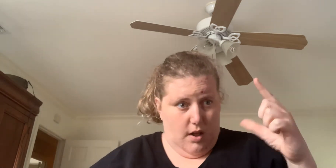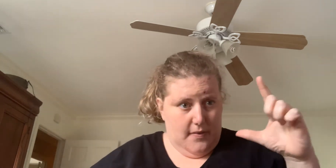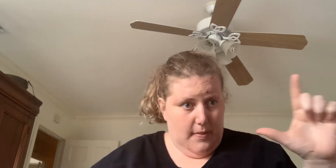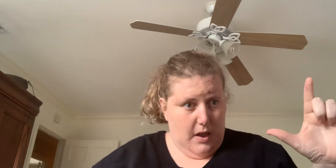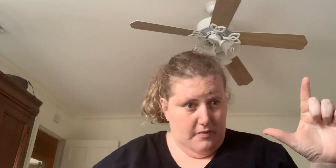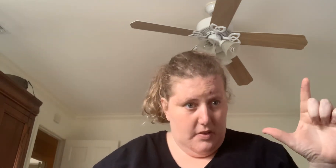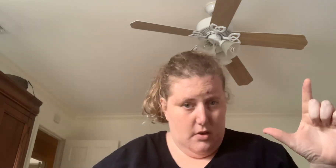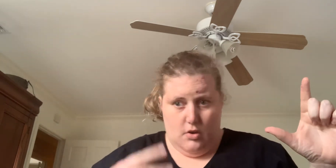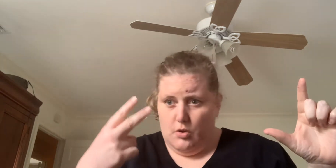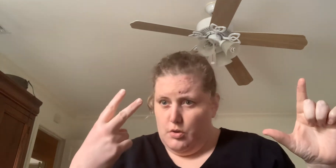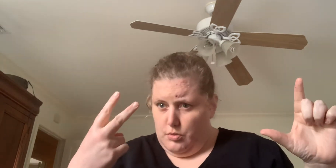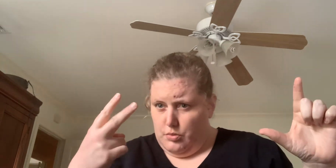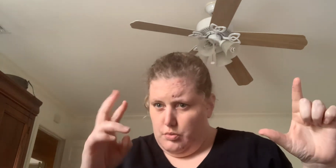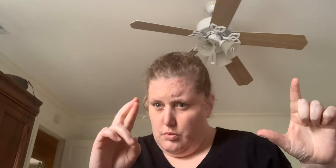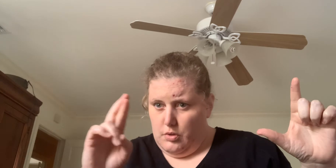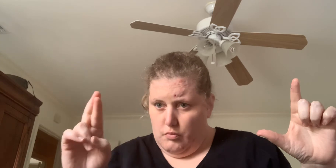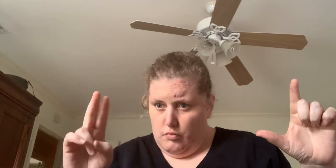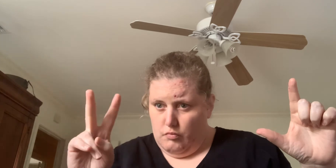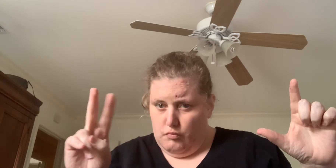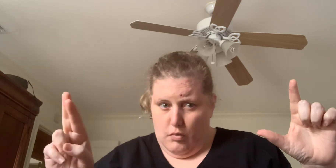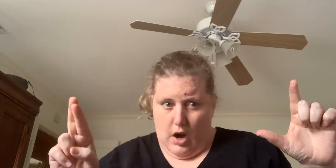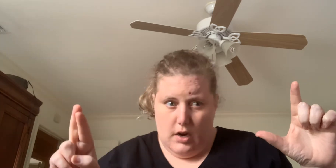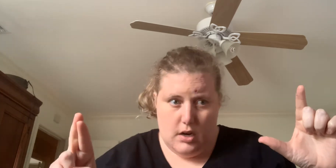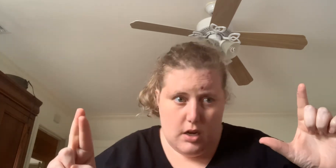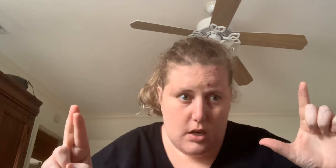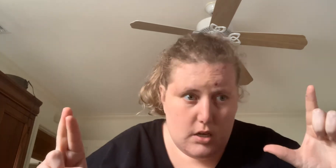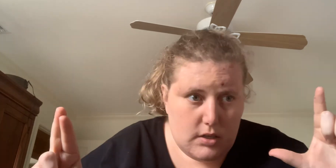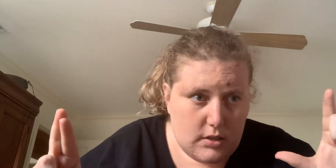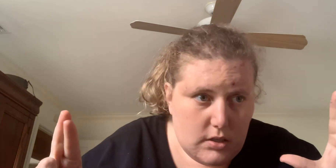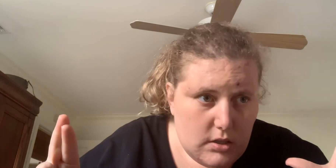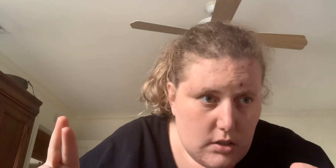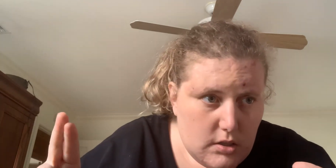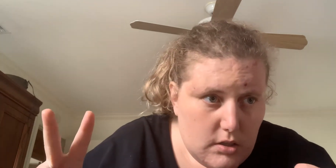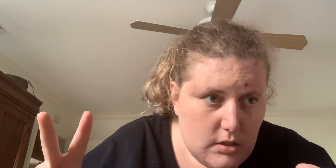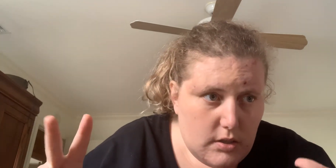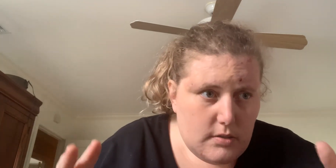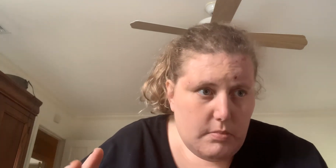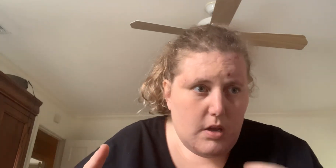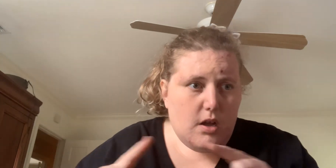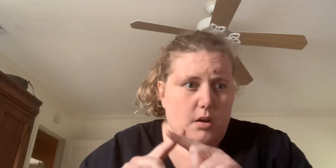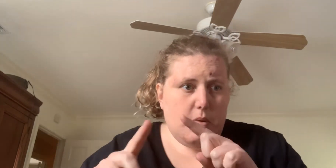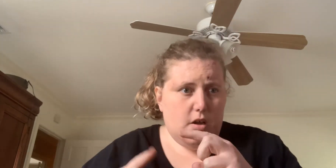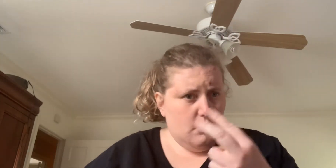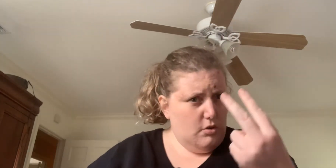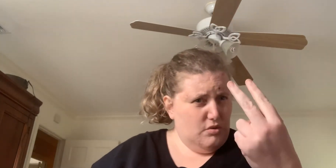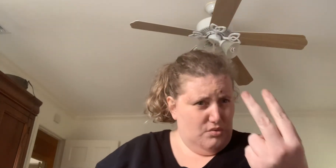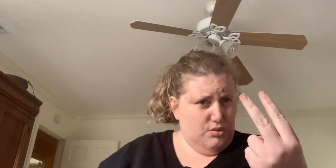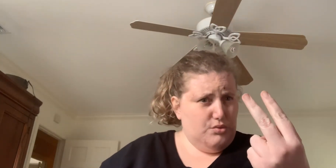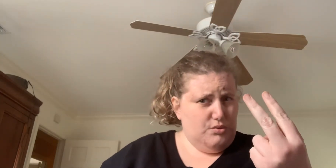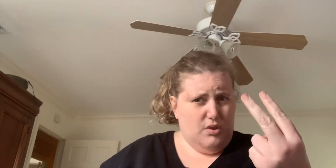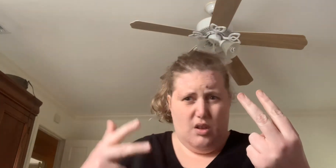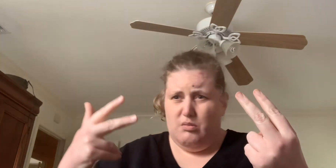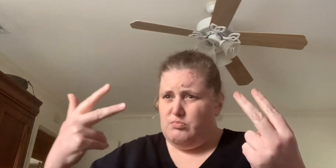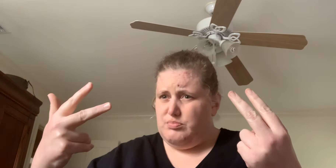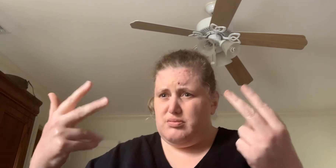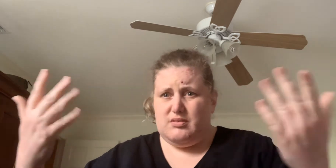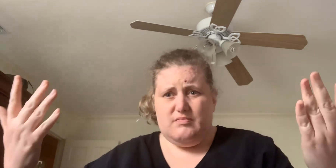equation. Now, of course, one of the simplest things would be to say, well, let's just put a 2 in front of aluminum.